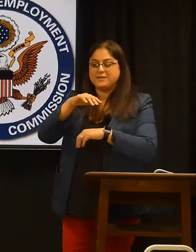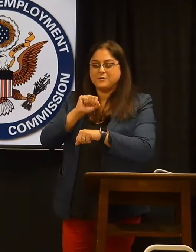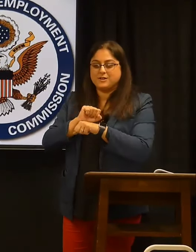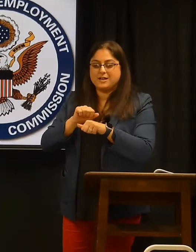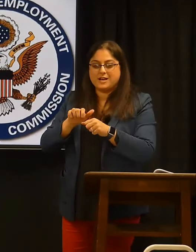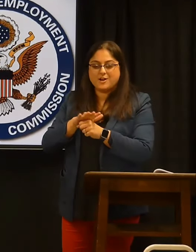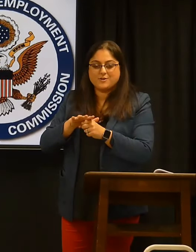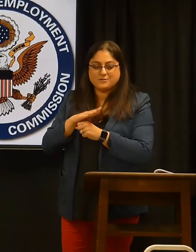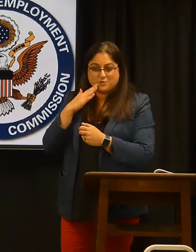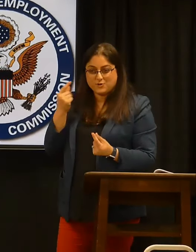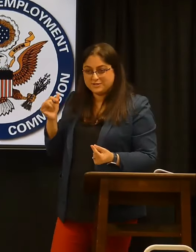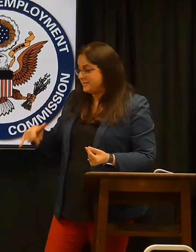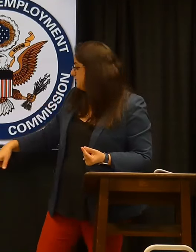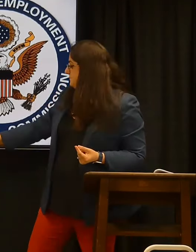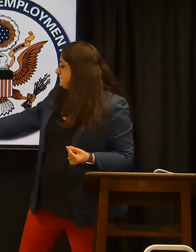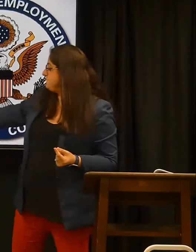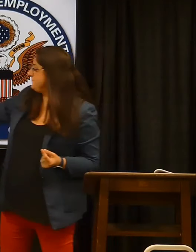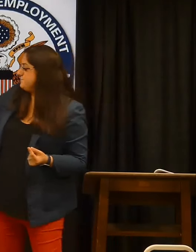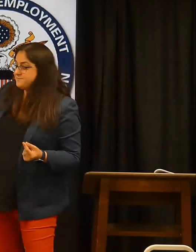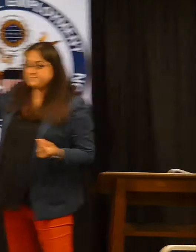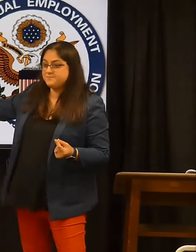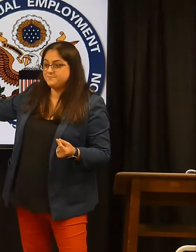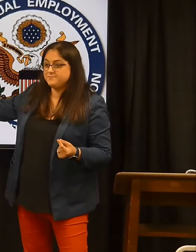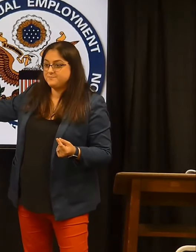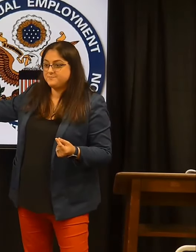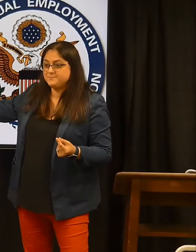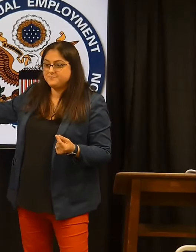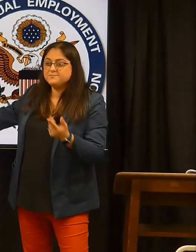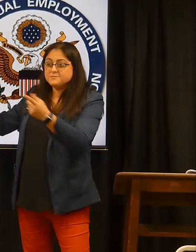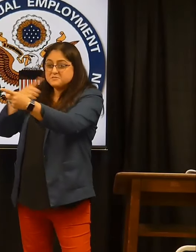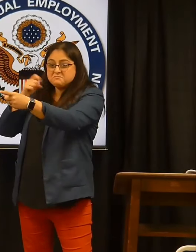Do you all know what a deaf workspace means?